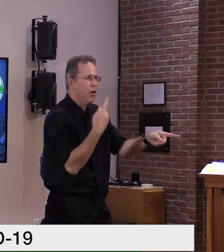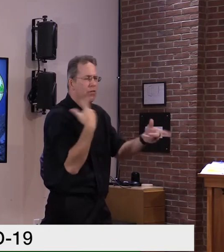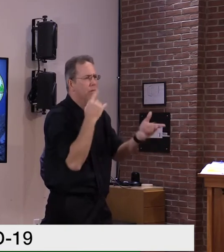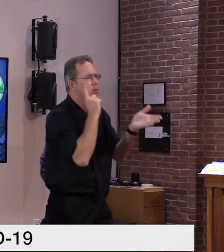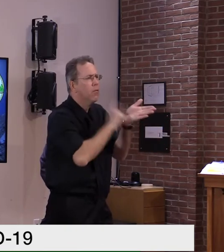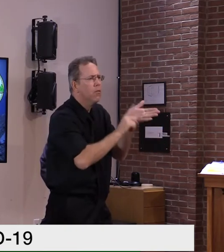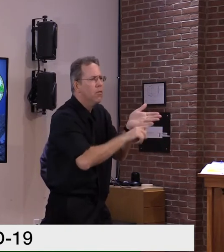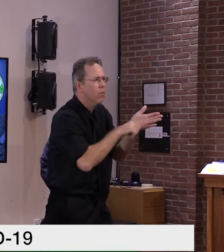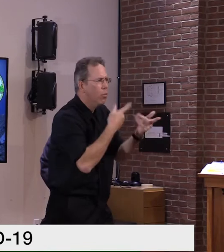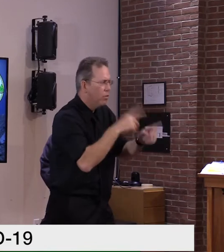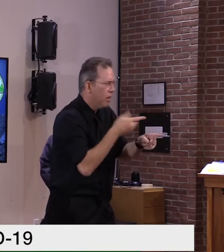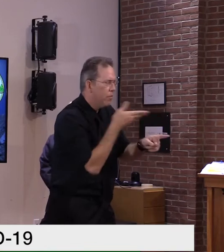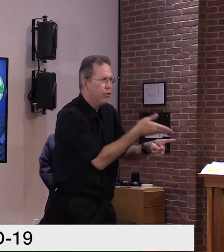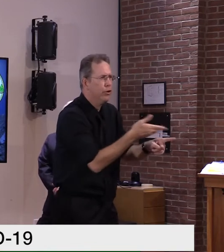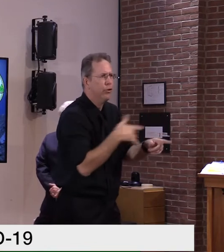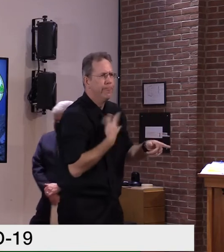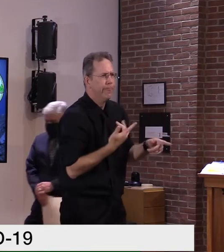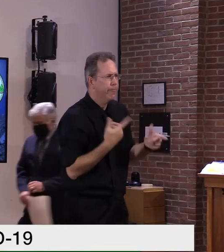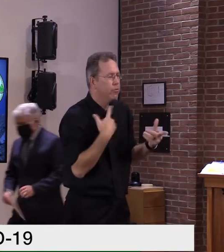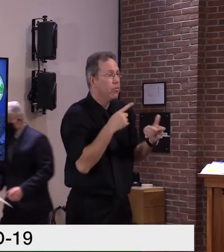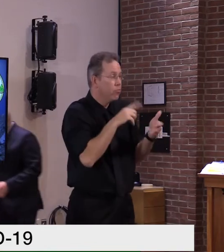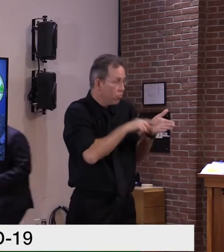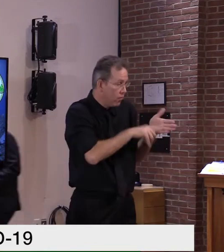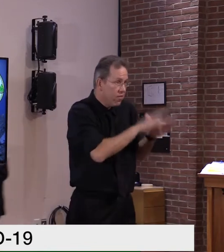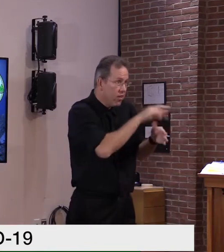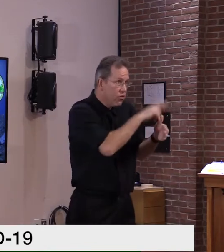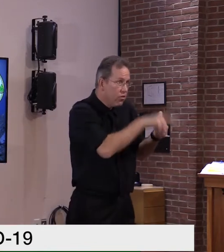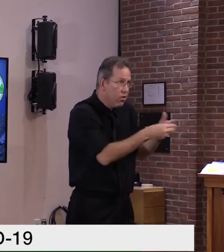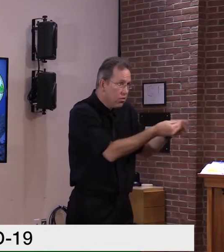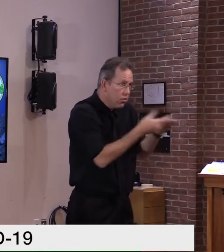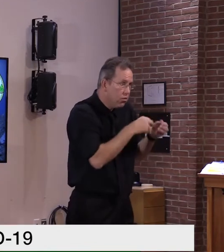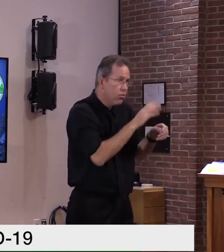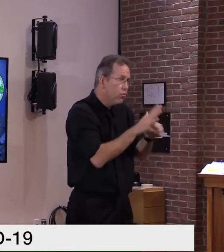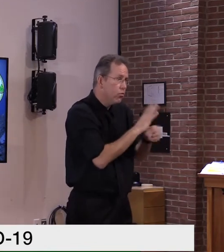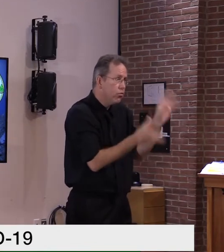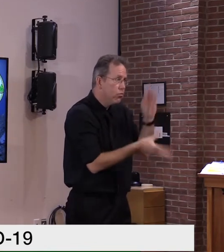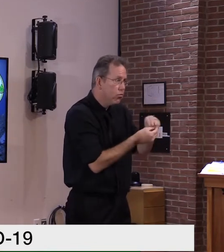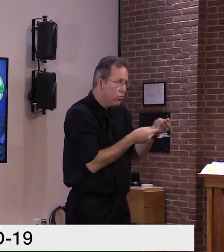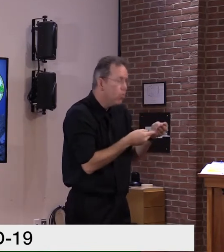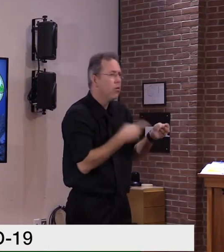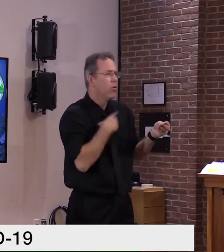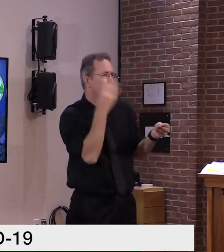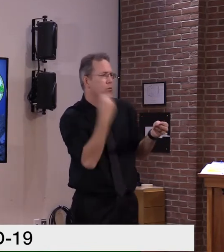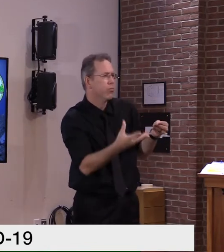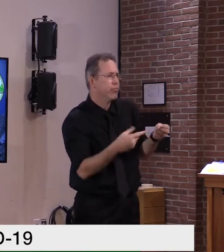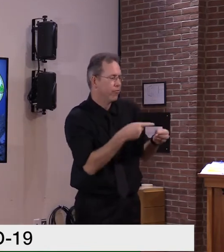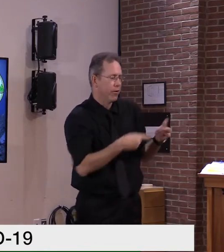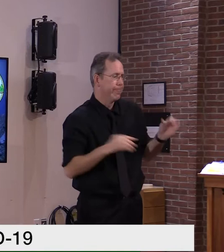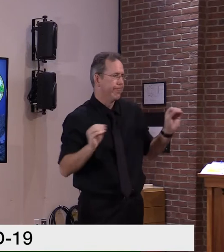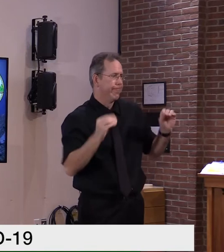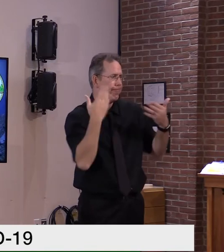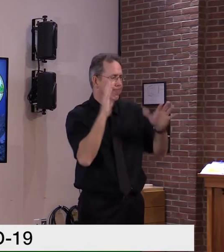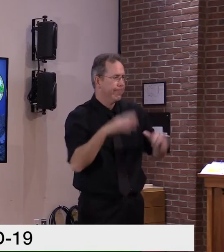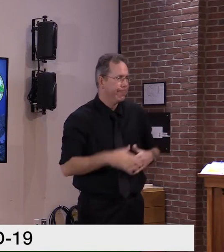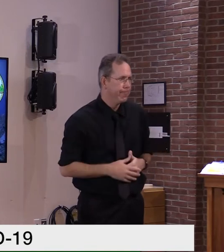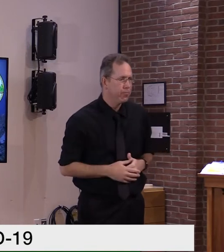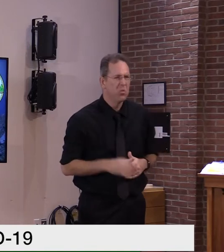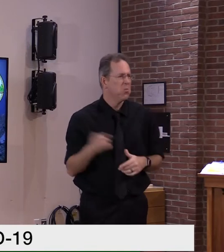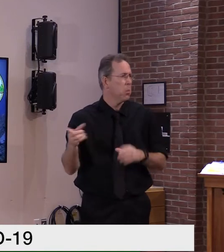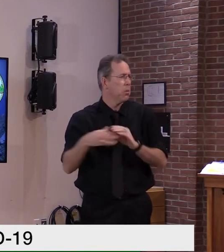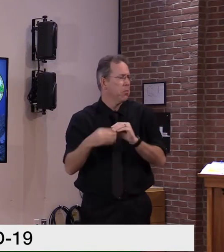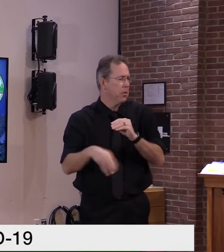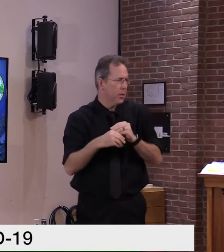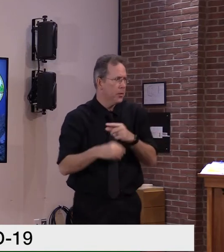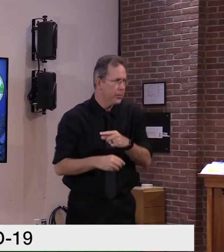going to get results yesterday. But Secretary Smith. Yeah, I know. I was looking for the time. I assume the 50